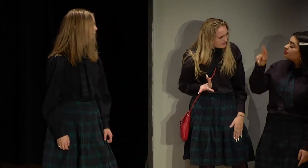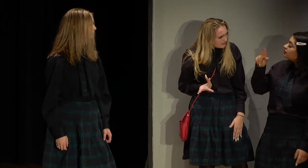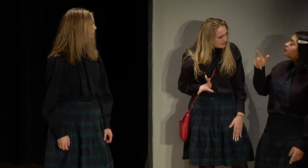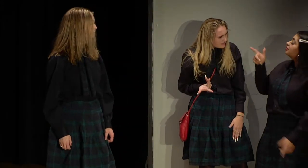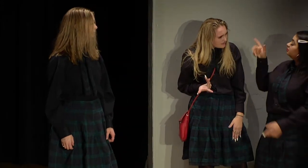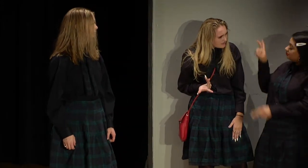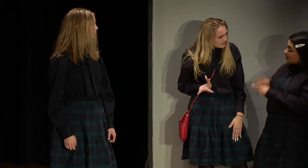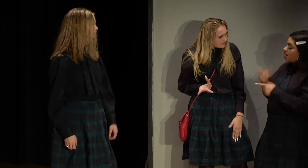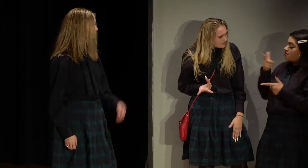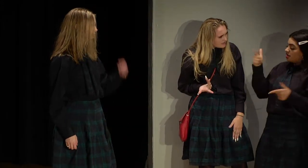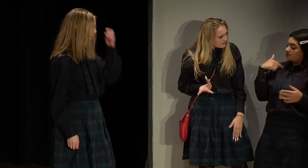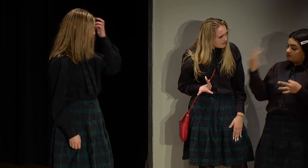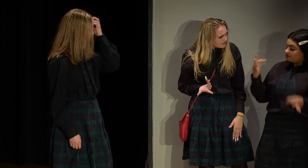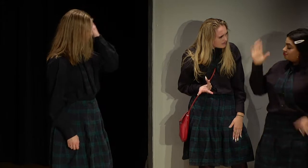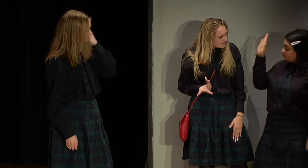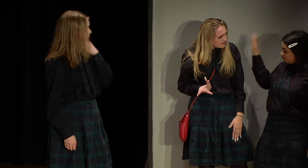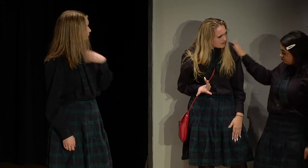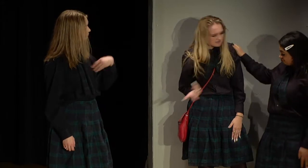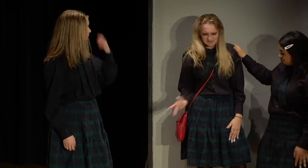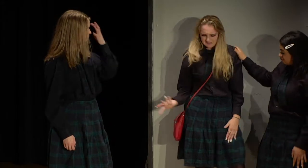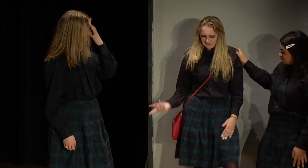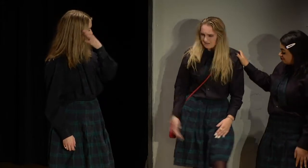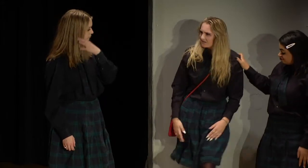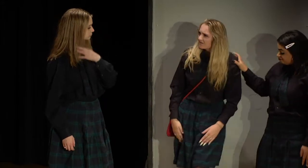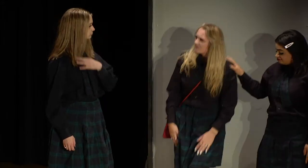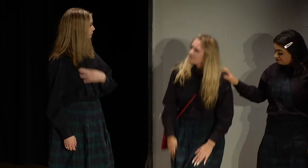please? No. Listen. Rebecca.